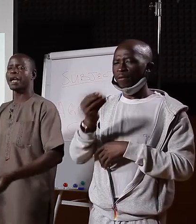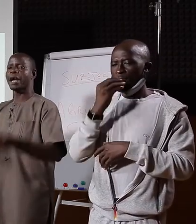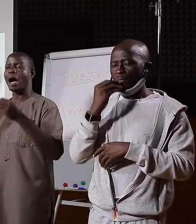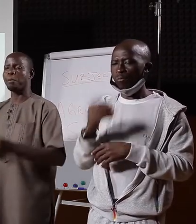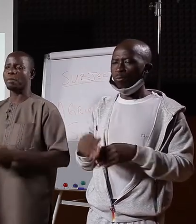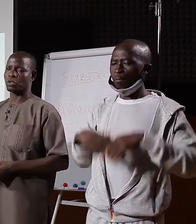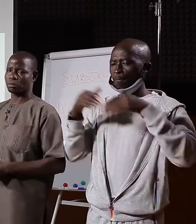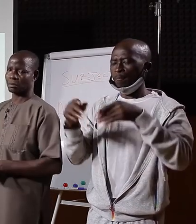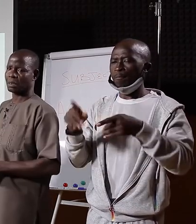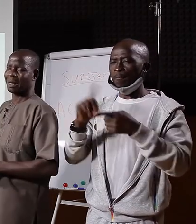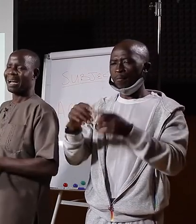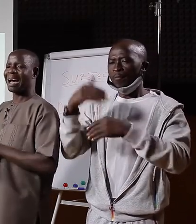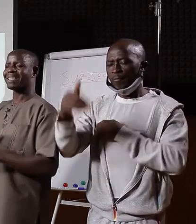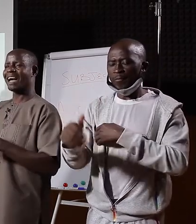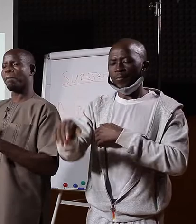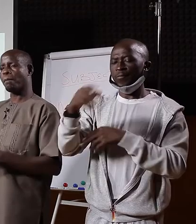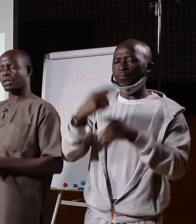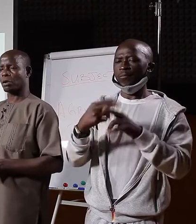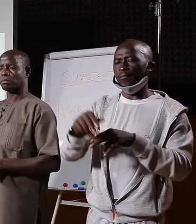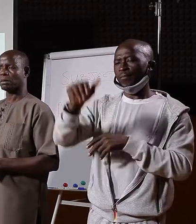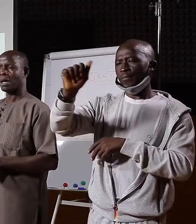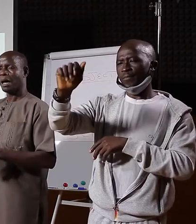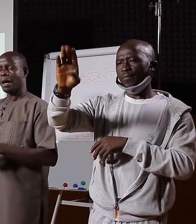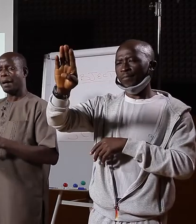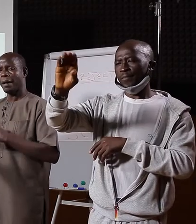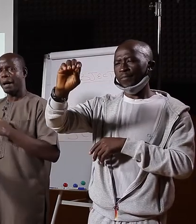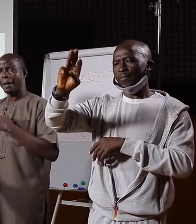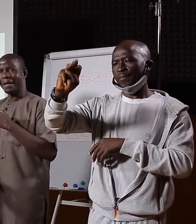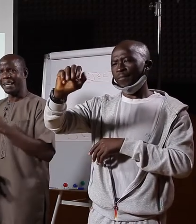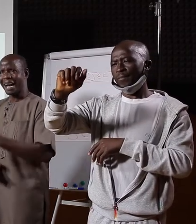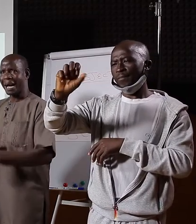move to the abomasum. At the abomasum,